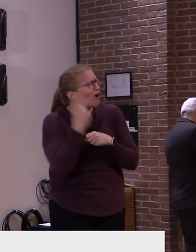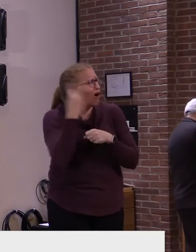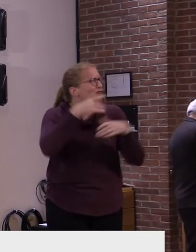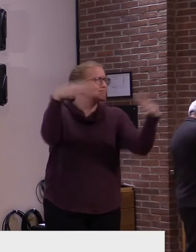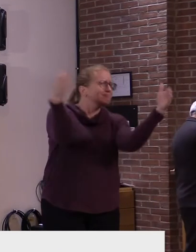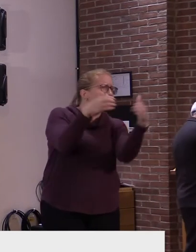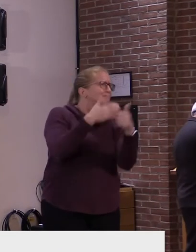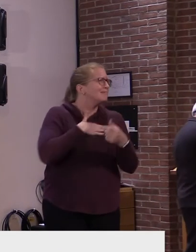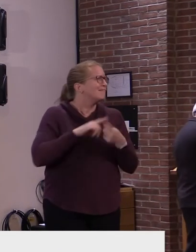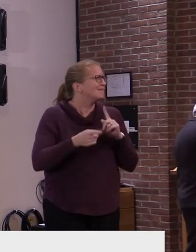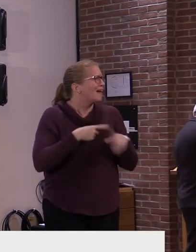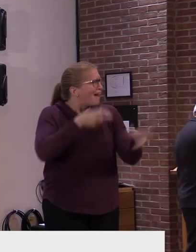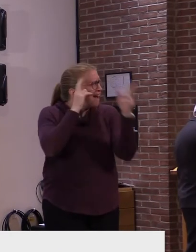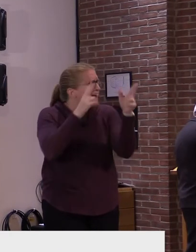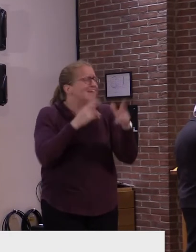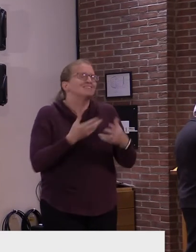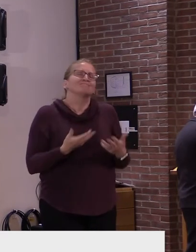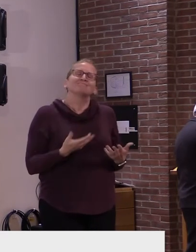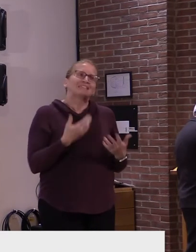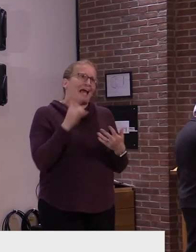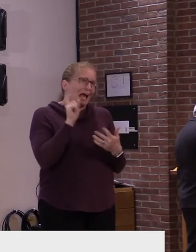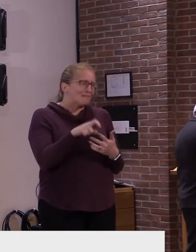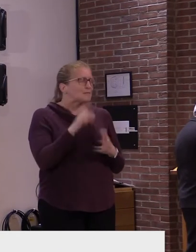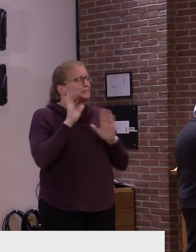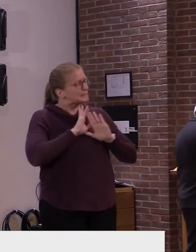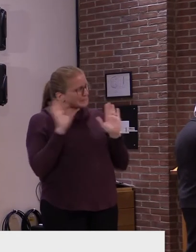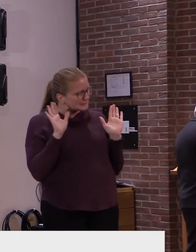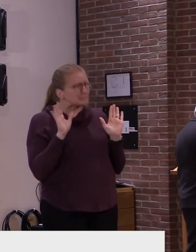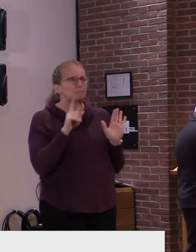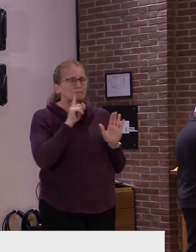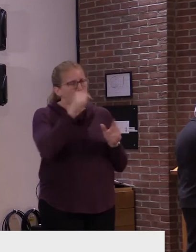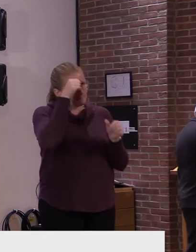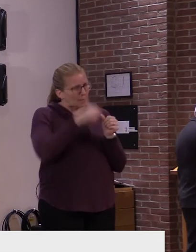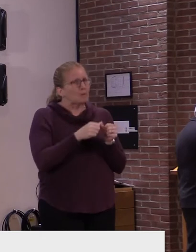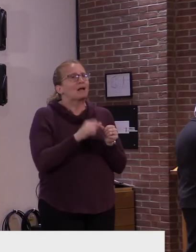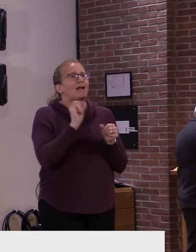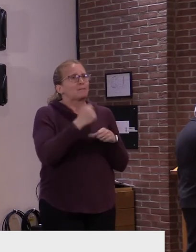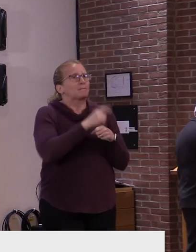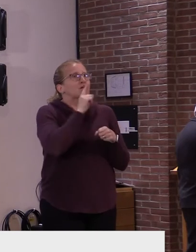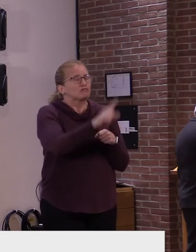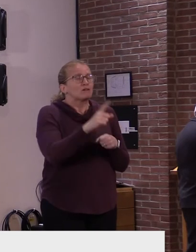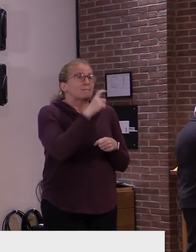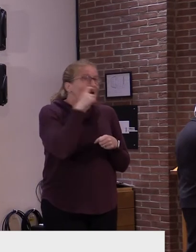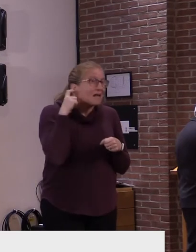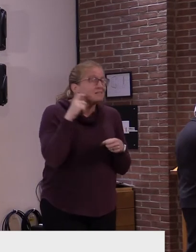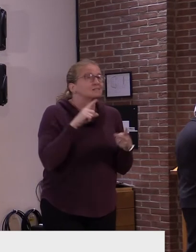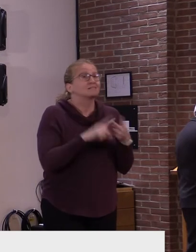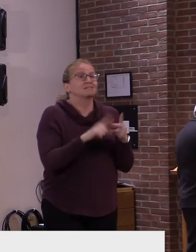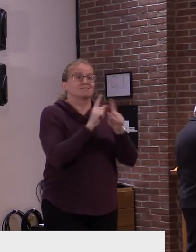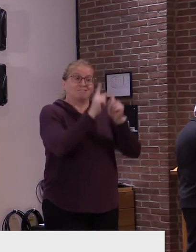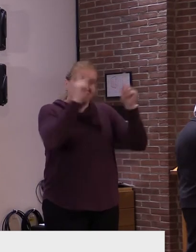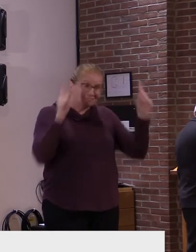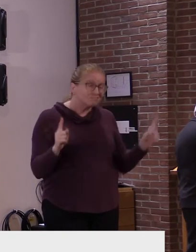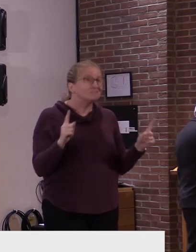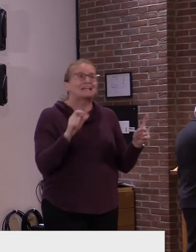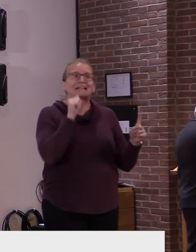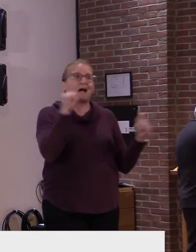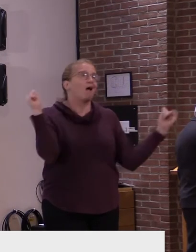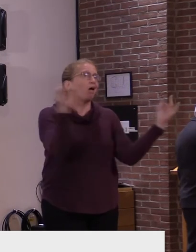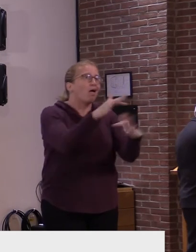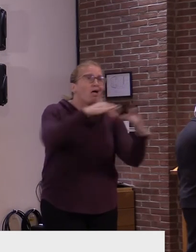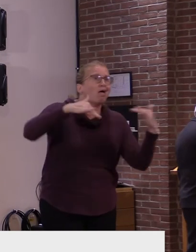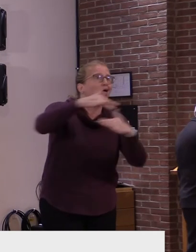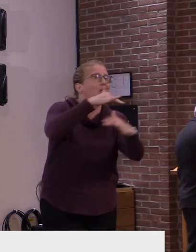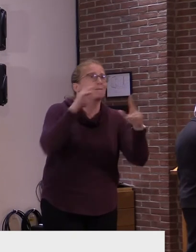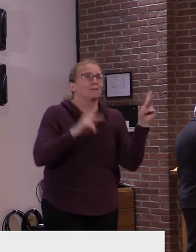look for these things six foot spaces masked on faces uncrowded places and if you do